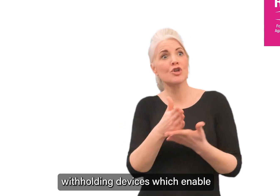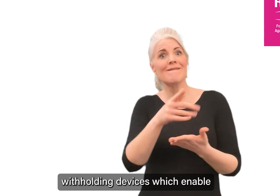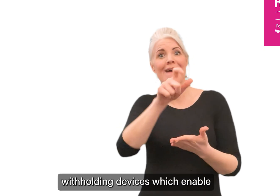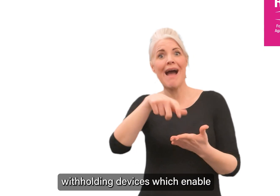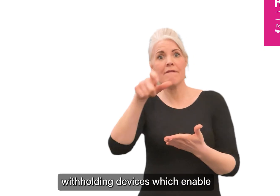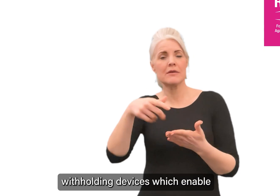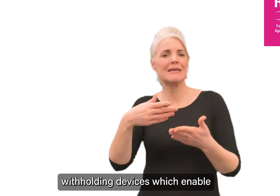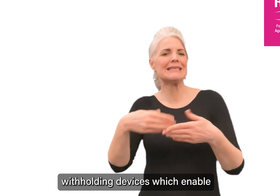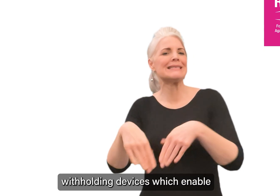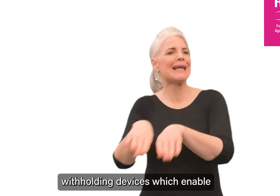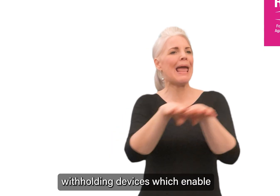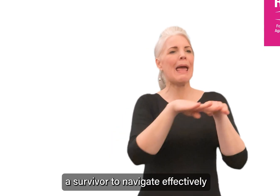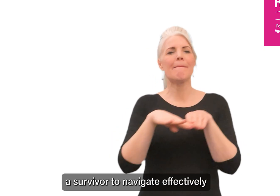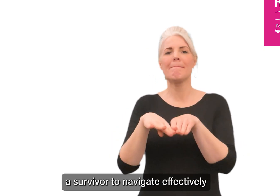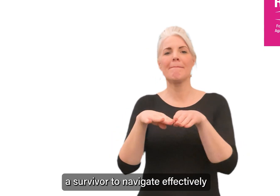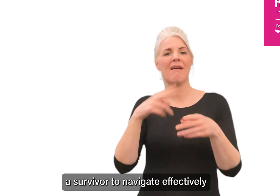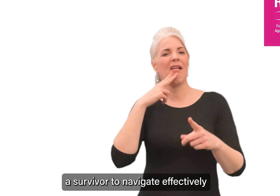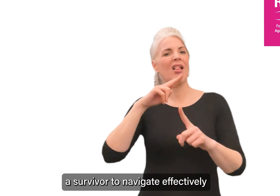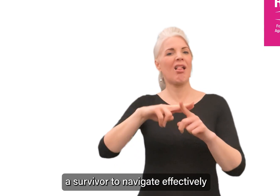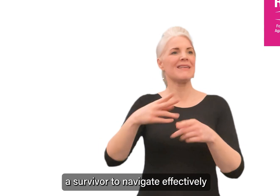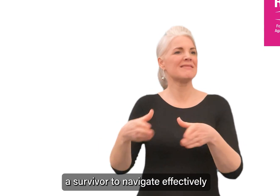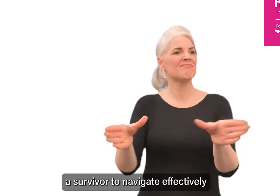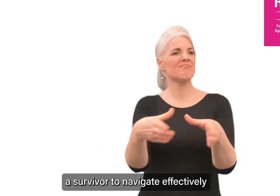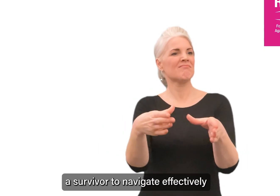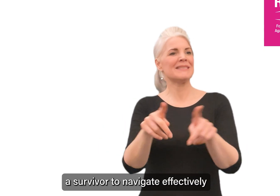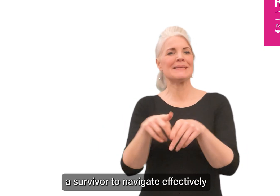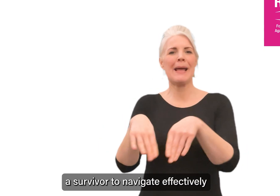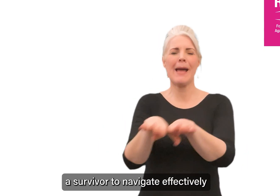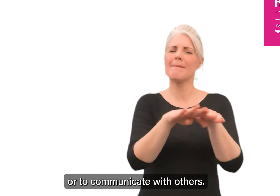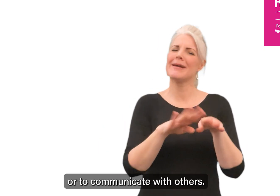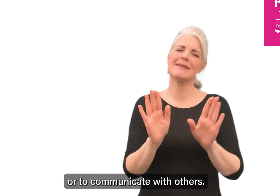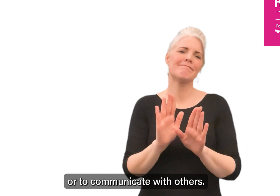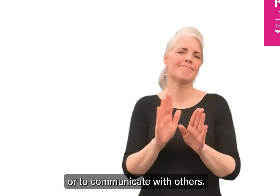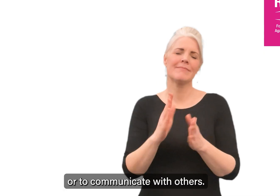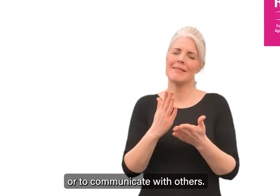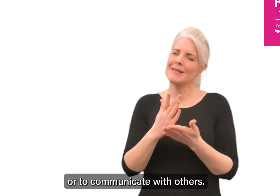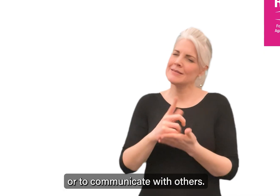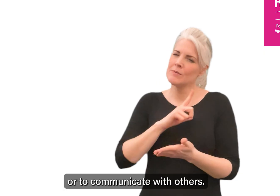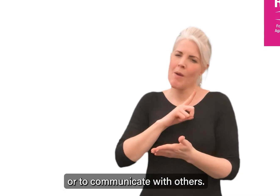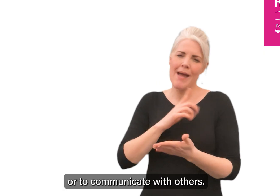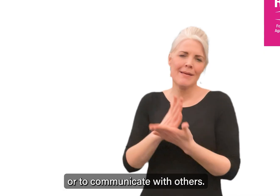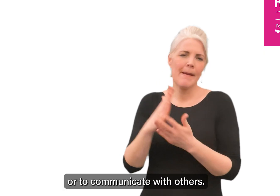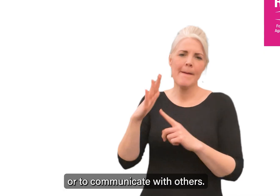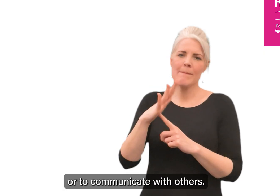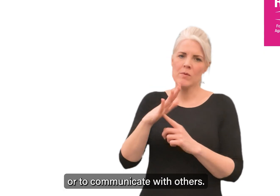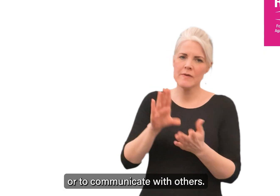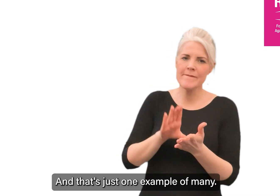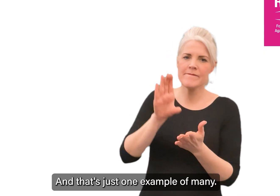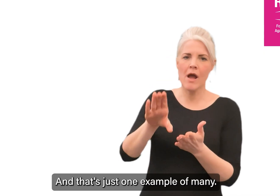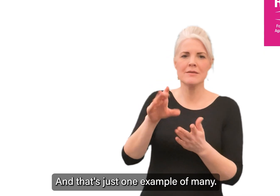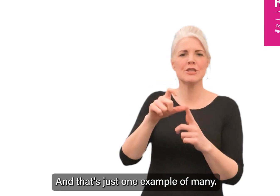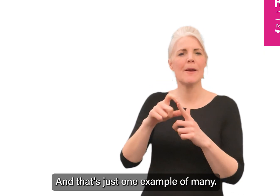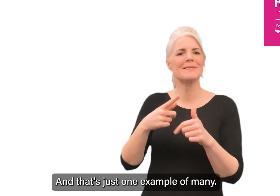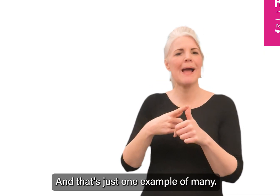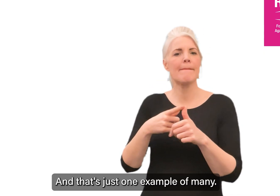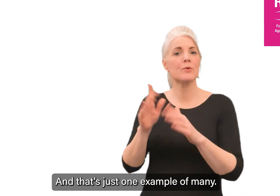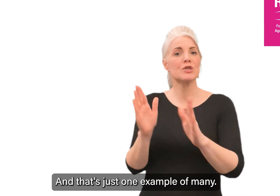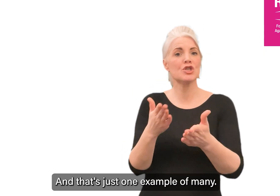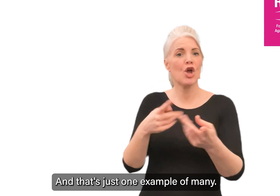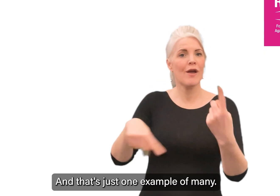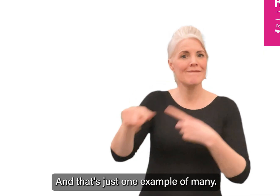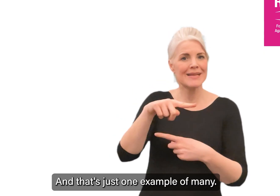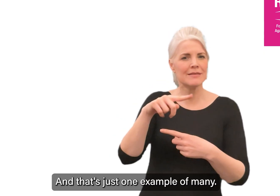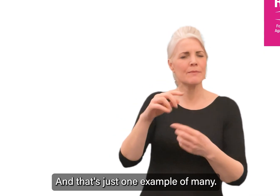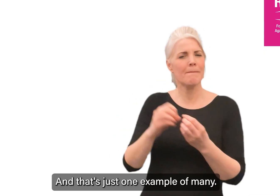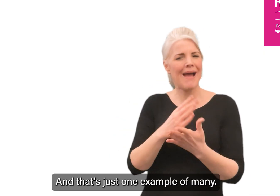withholding devices which enable a survivor to navigate effectively or to communicate with others. And that's just one example